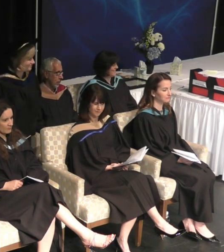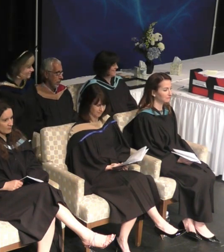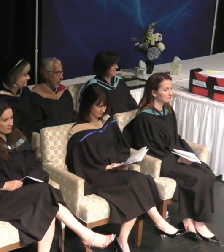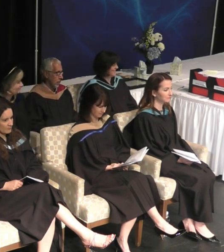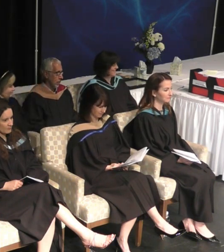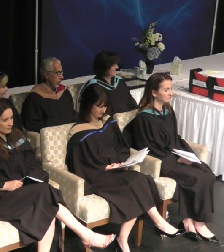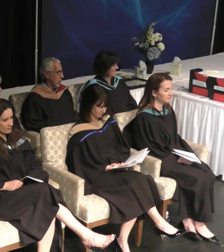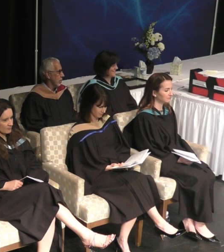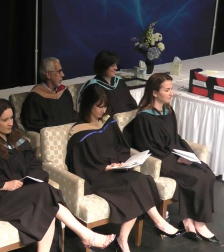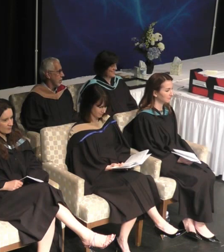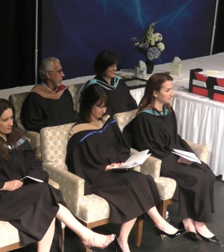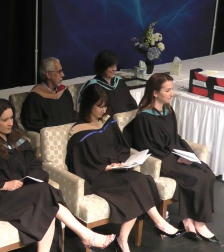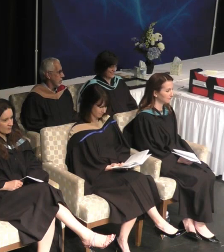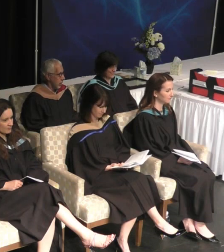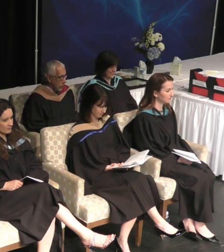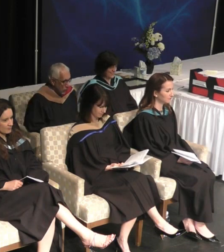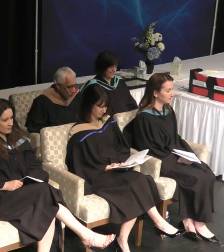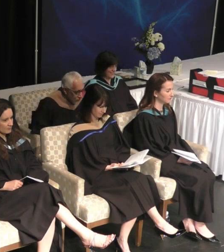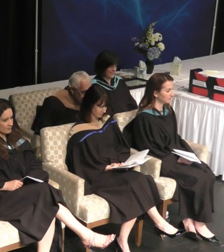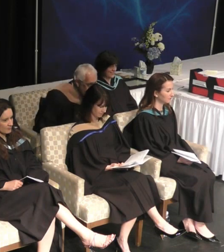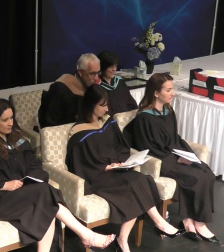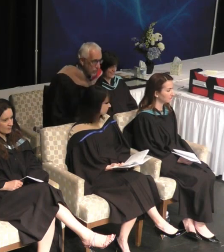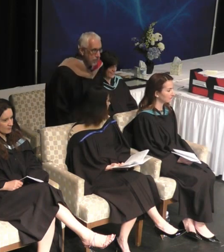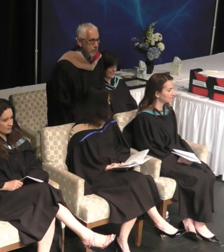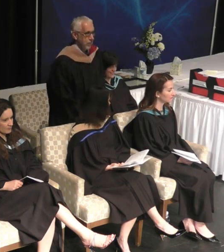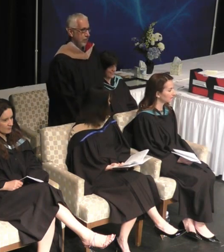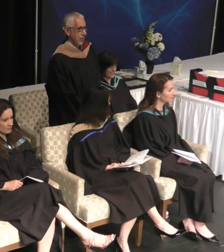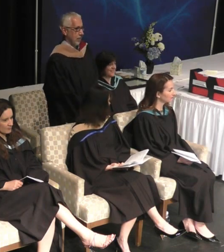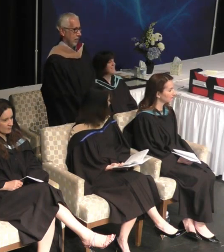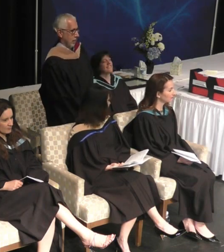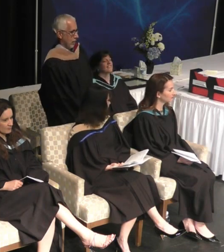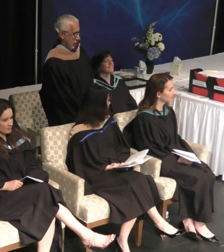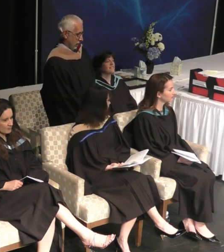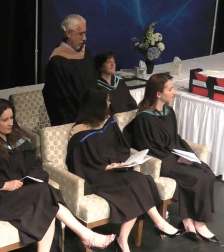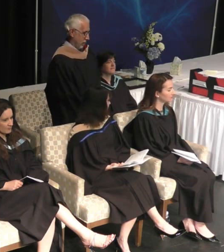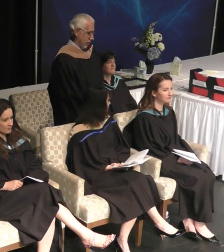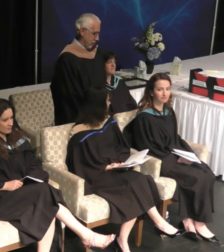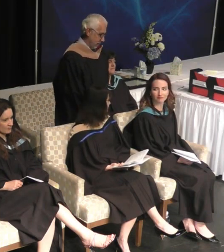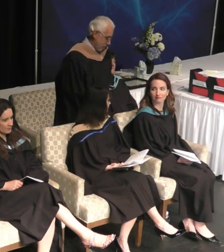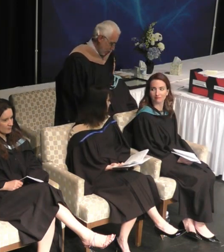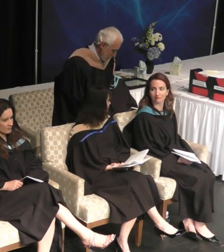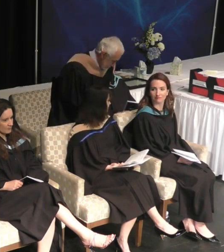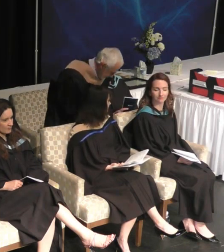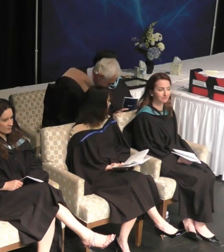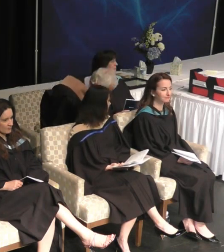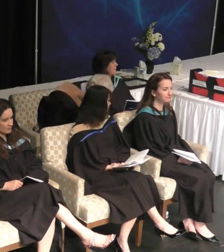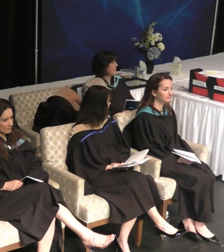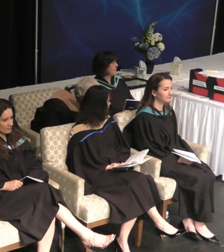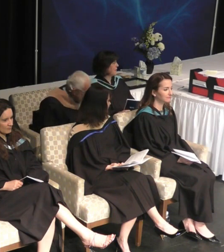Technology. Tom Gunn, Principal of the Strait Area Campus.